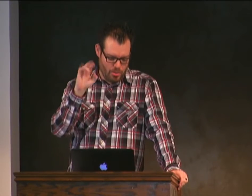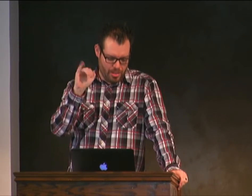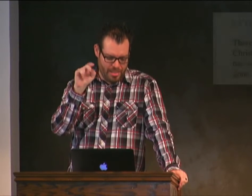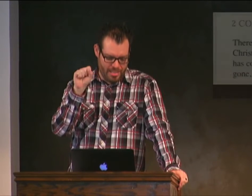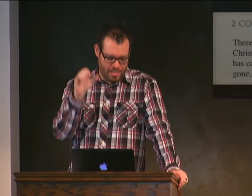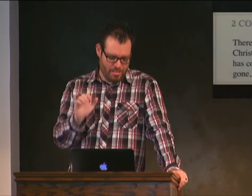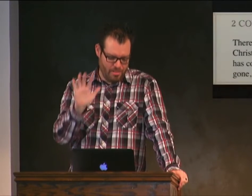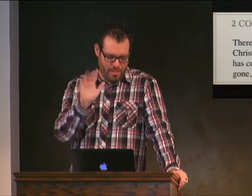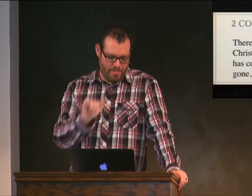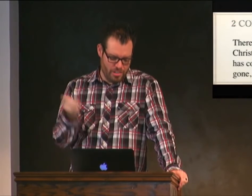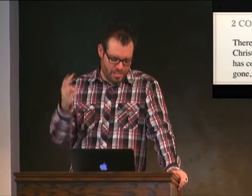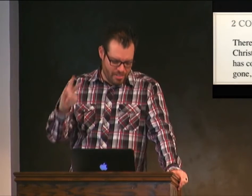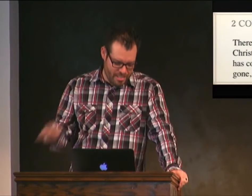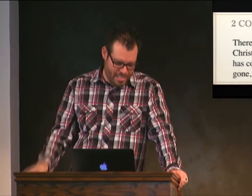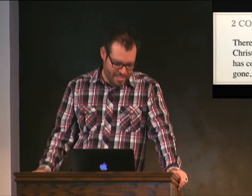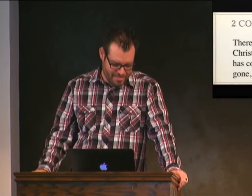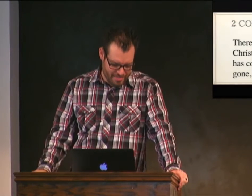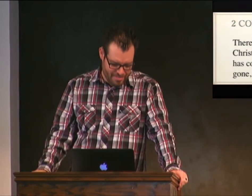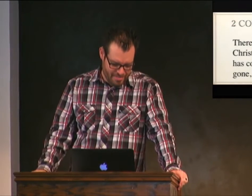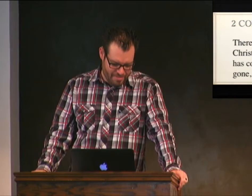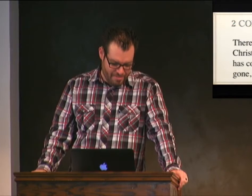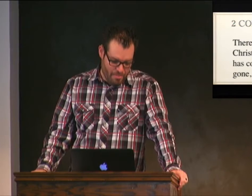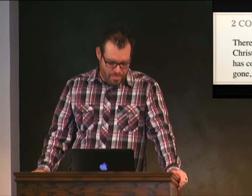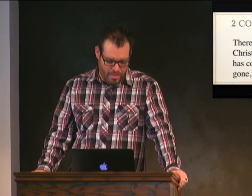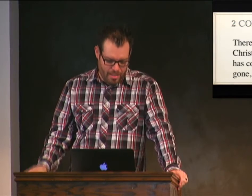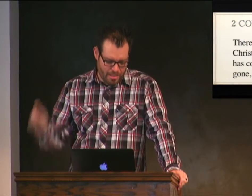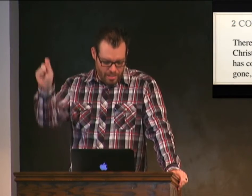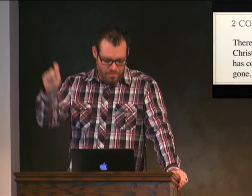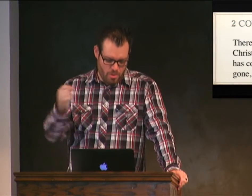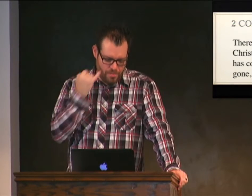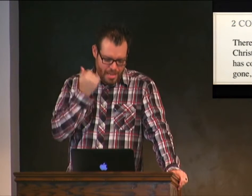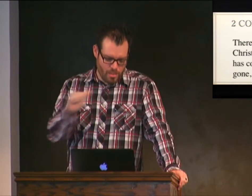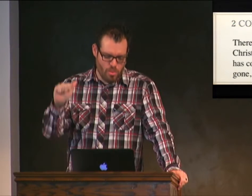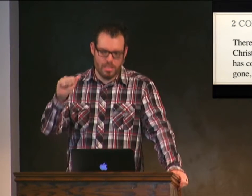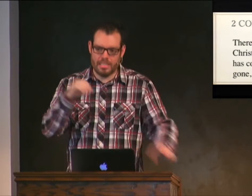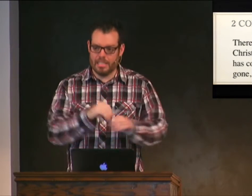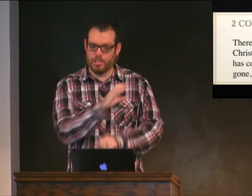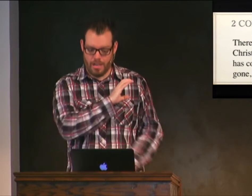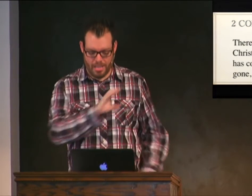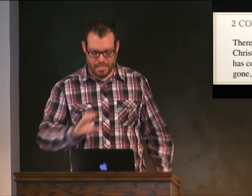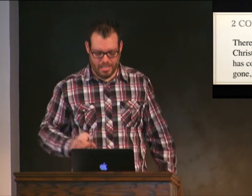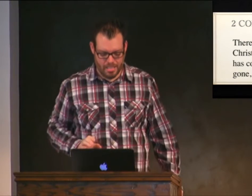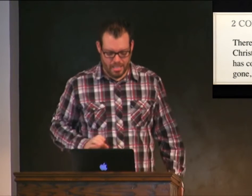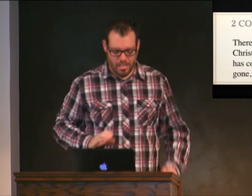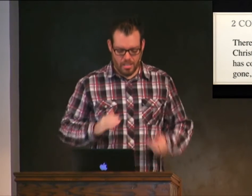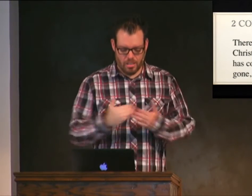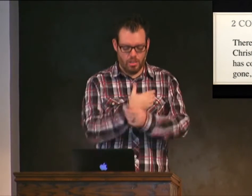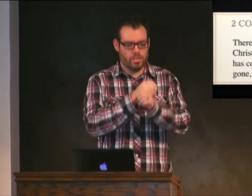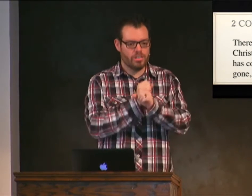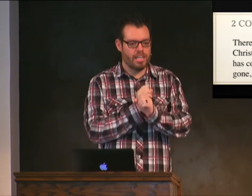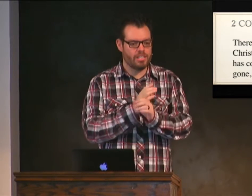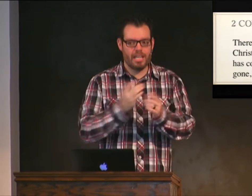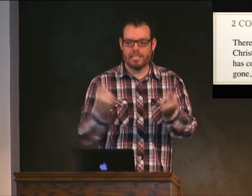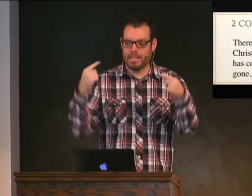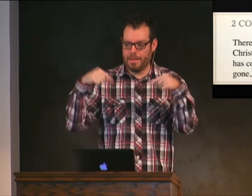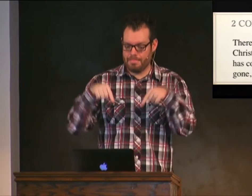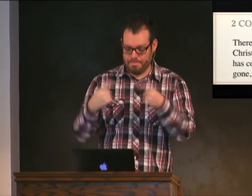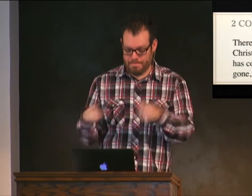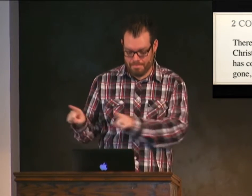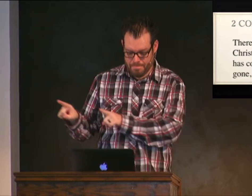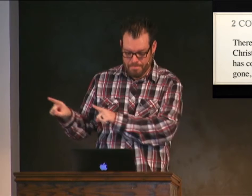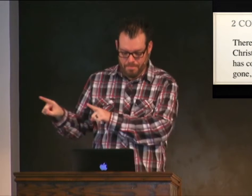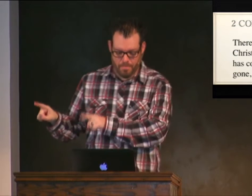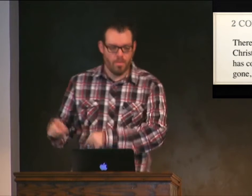Second Corinthians chapter 5, verse 17. Therefore, if anyone is in Christ, the new creation has